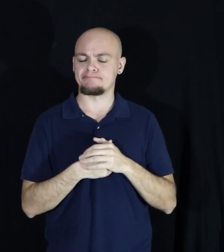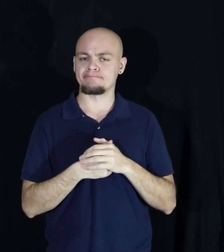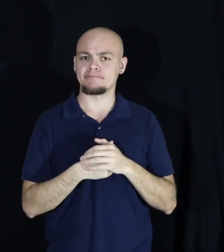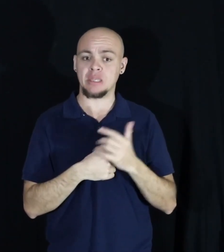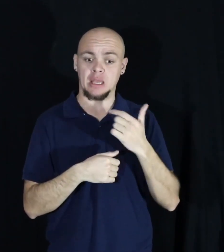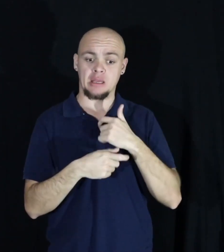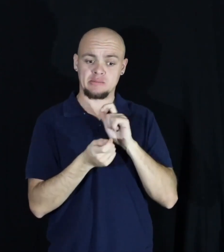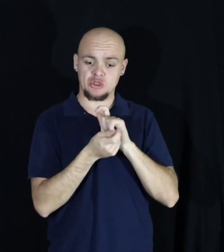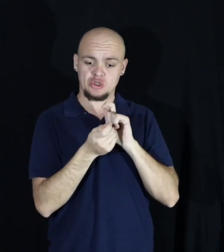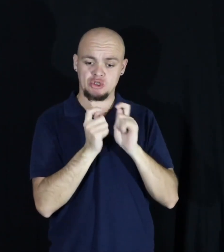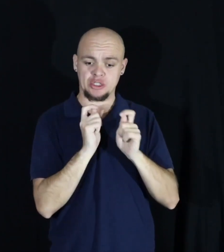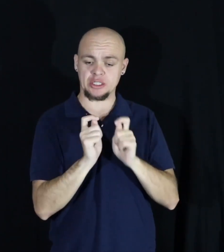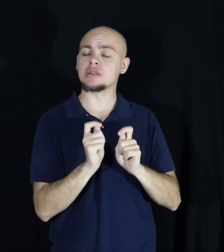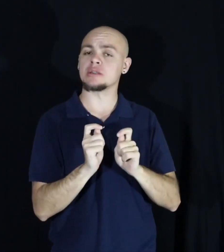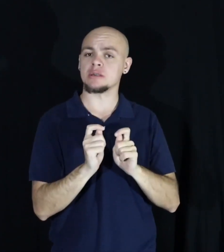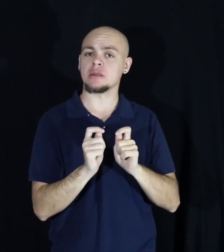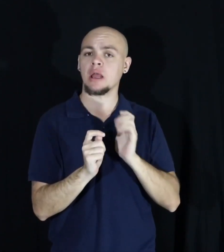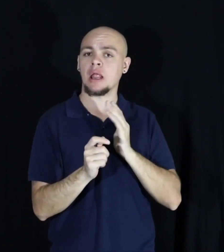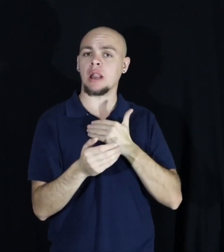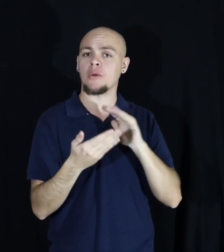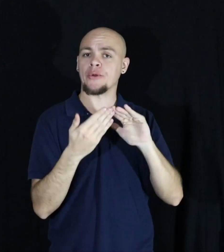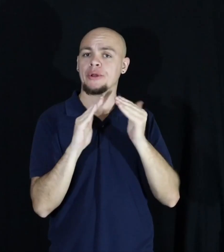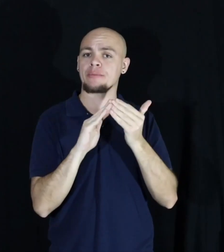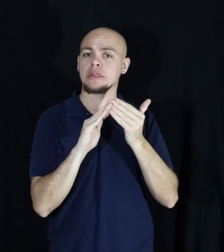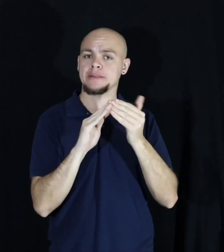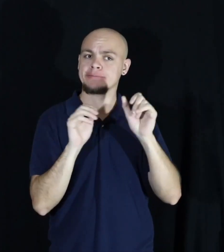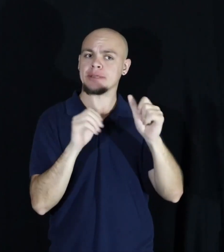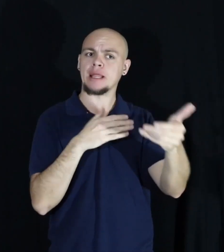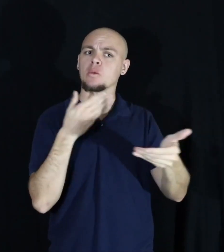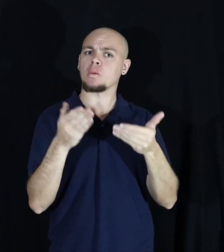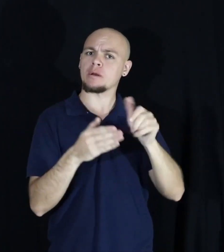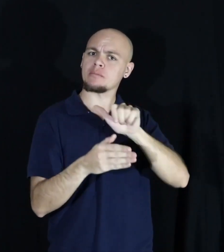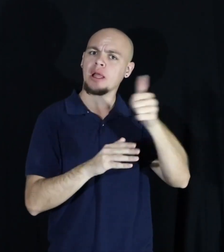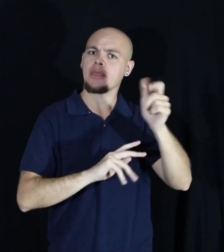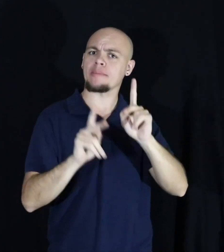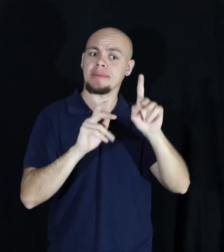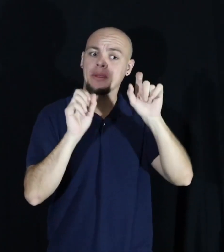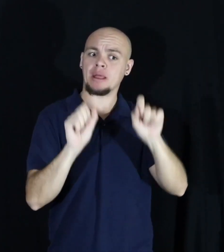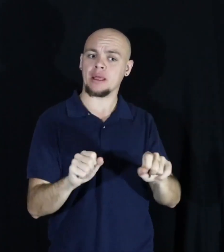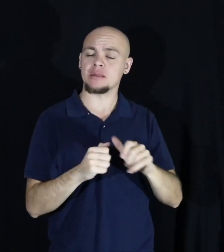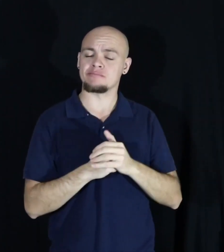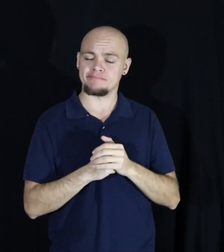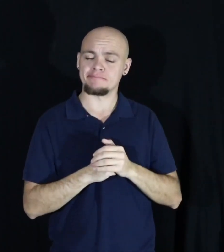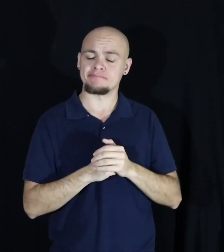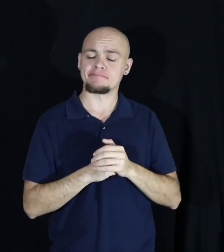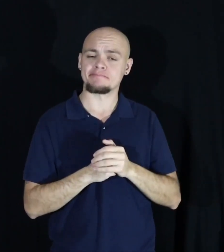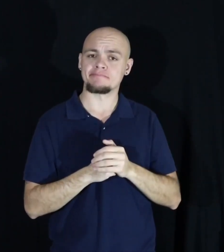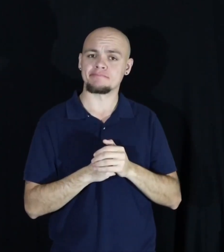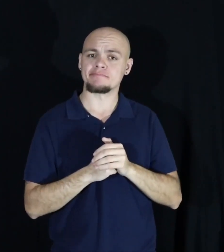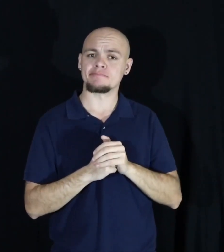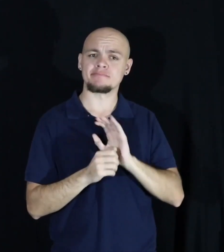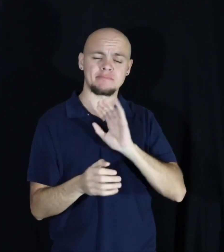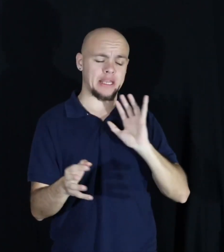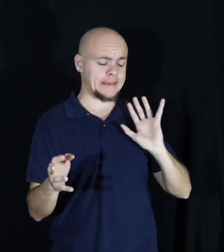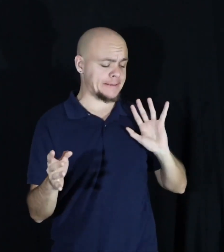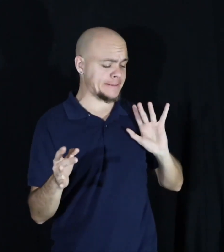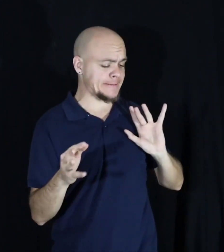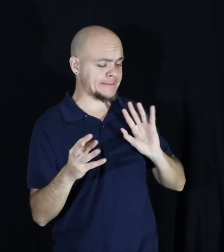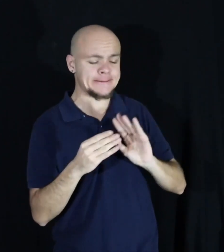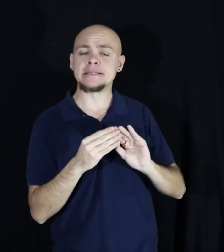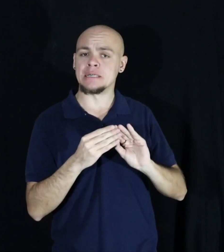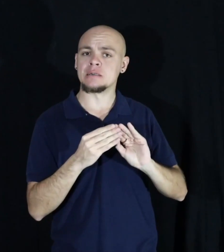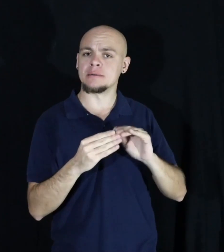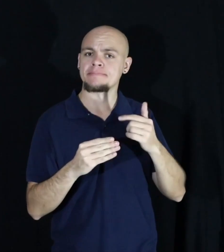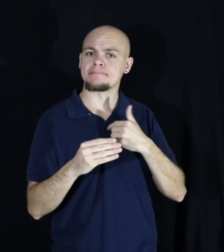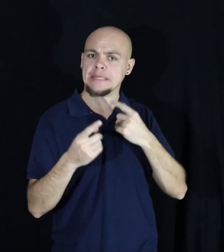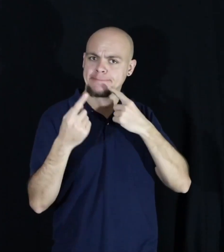but strengthening how our community could welcome others. I'm proud of all of the many things I was able